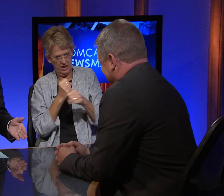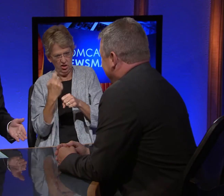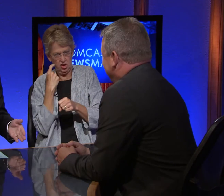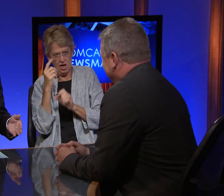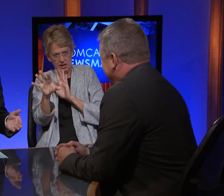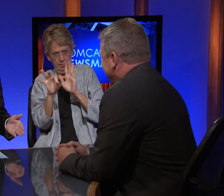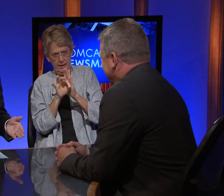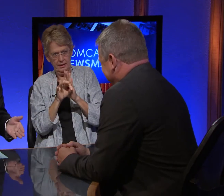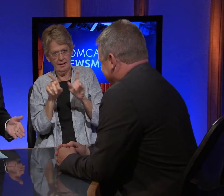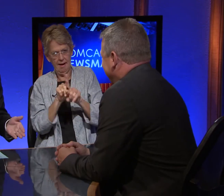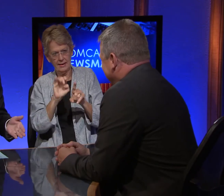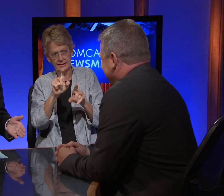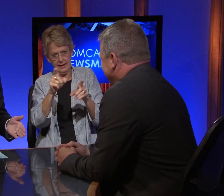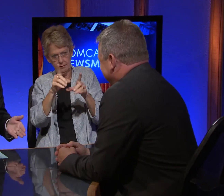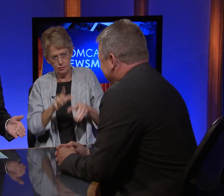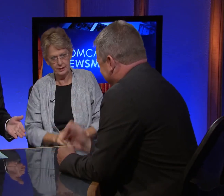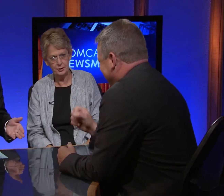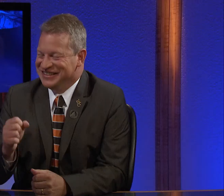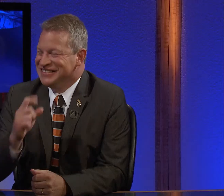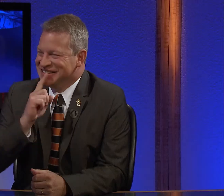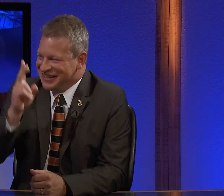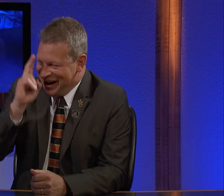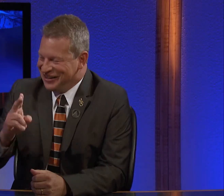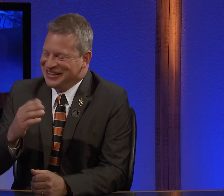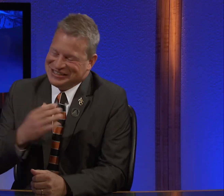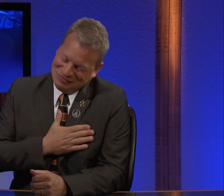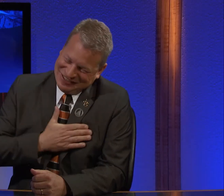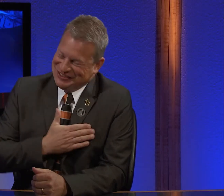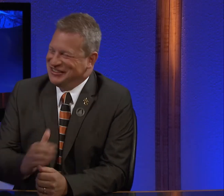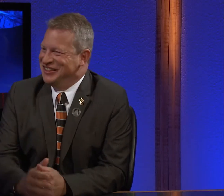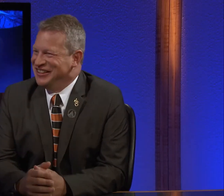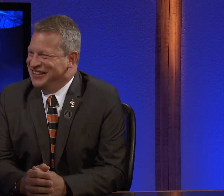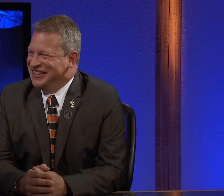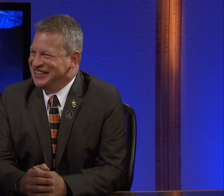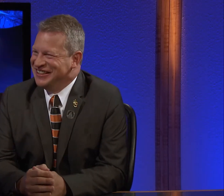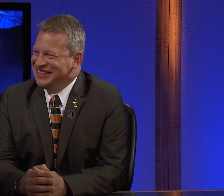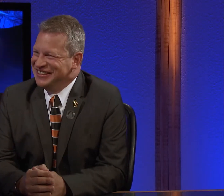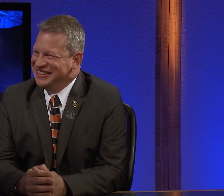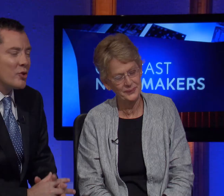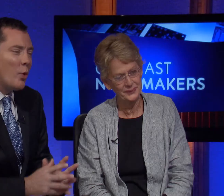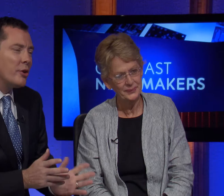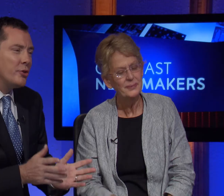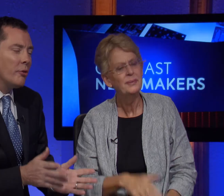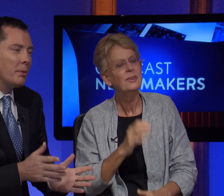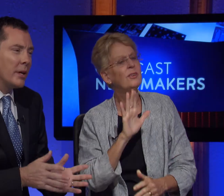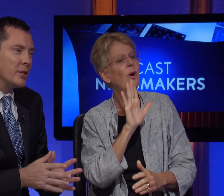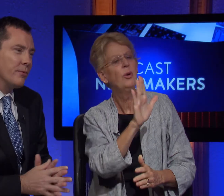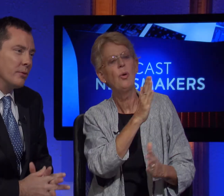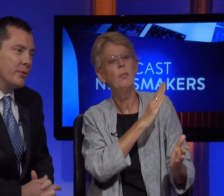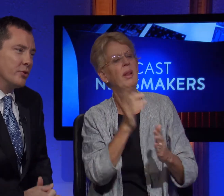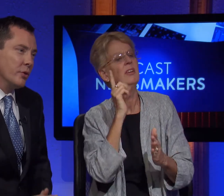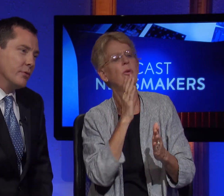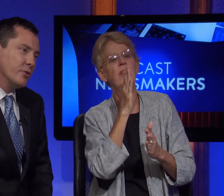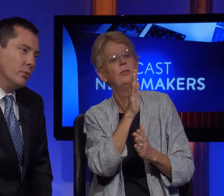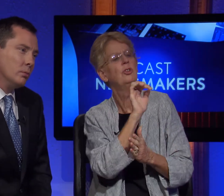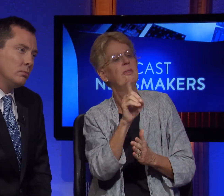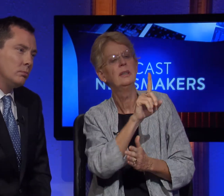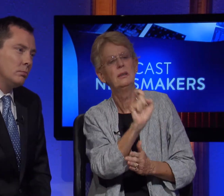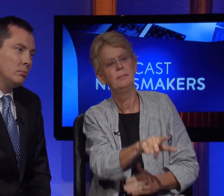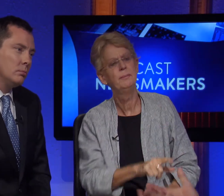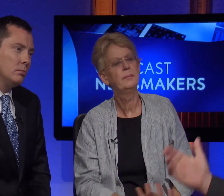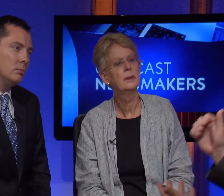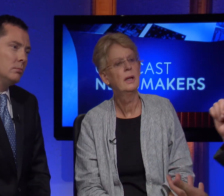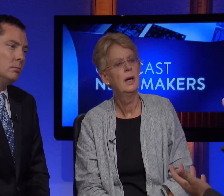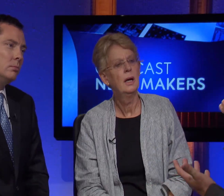just picked as Executive Director. Congratulations. it's a real honor and a pleasure. So what are your plans for the future of the school?